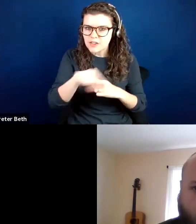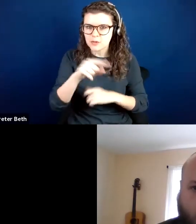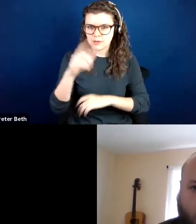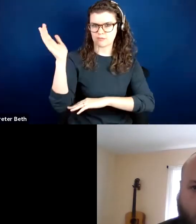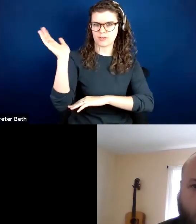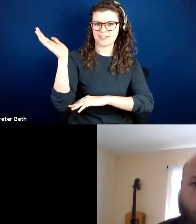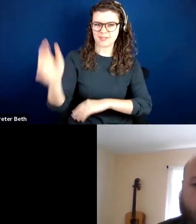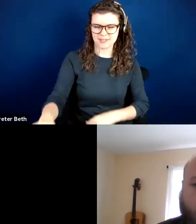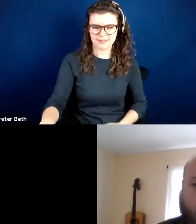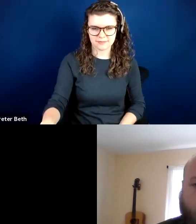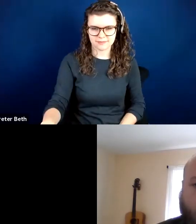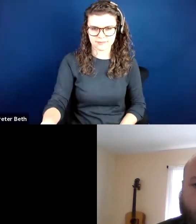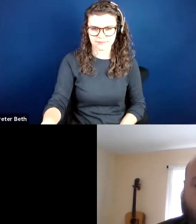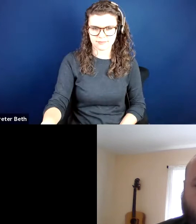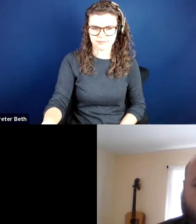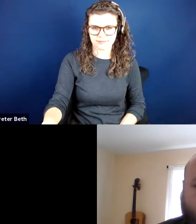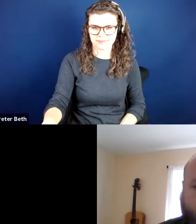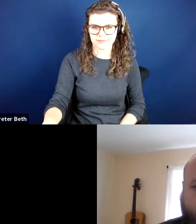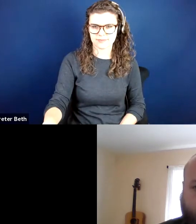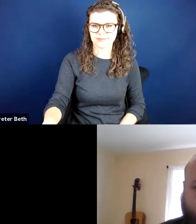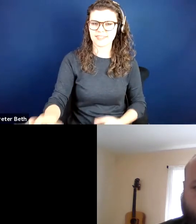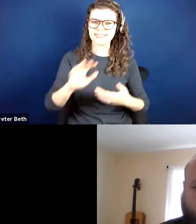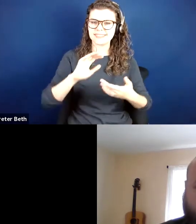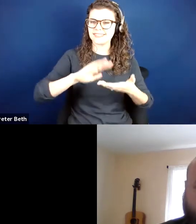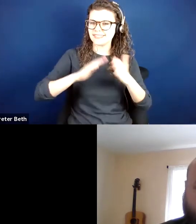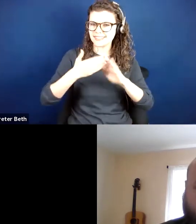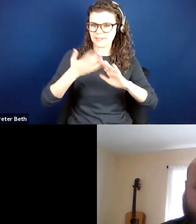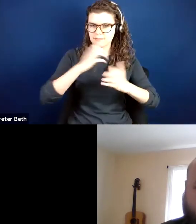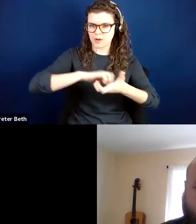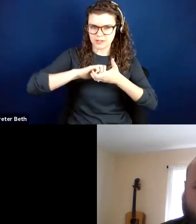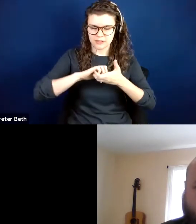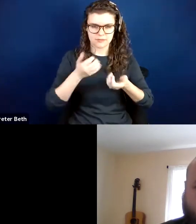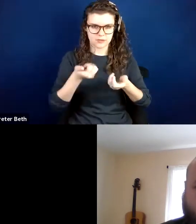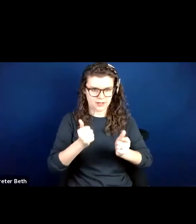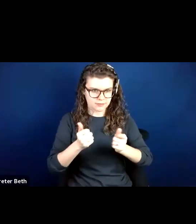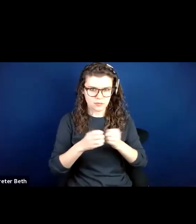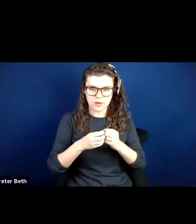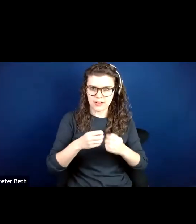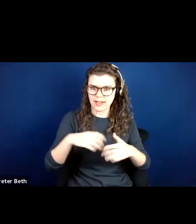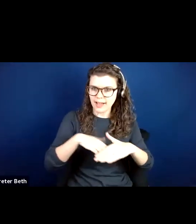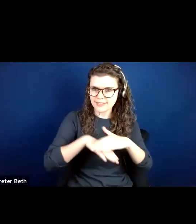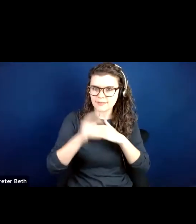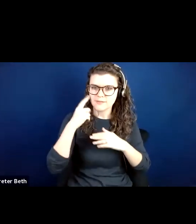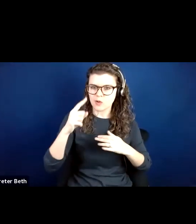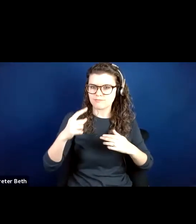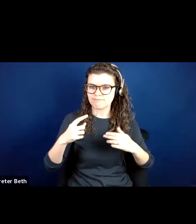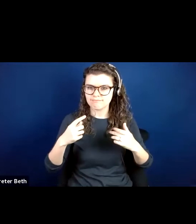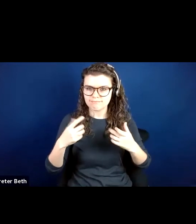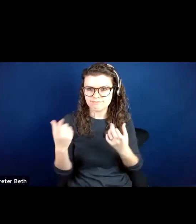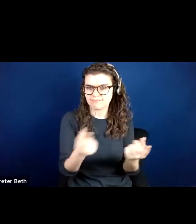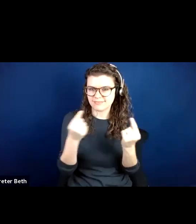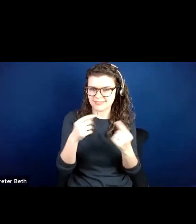presentation, Municipal Partnerships to Increase Recreation Access in Rural Communities. My name is